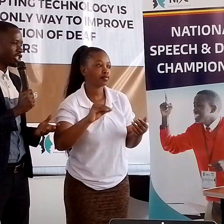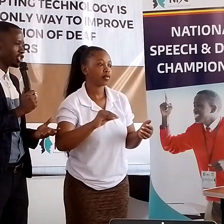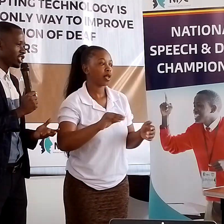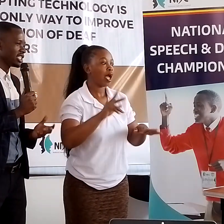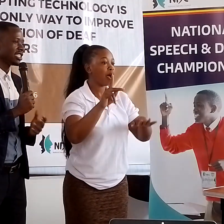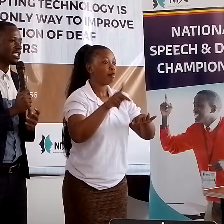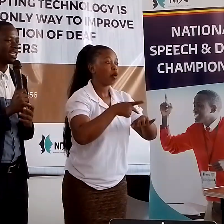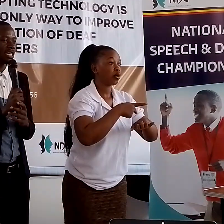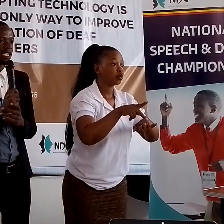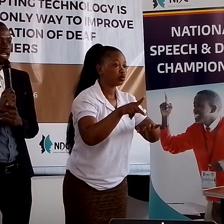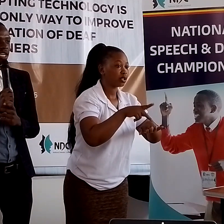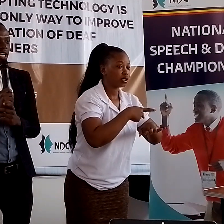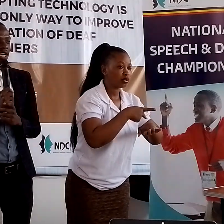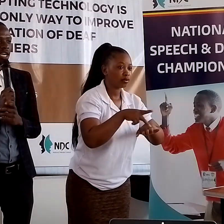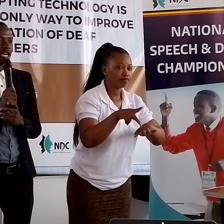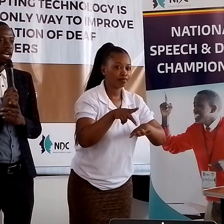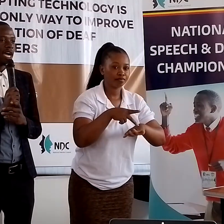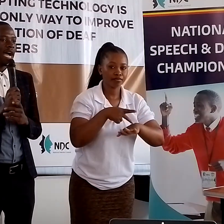poetry,